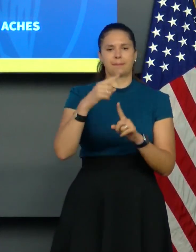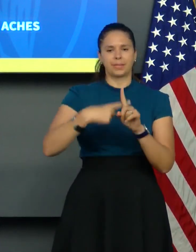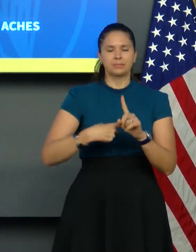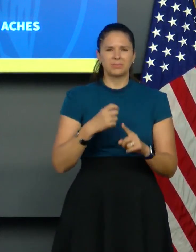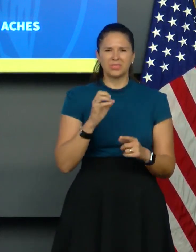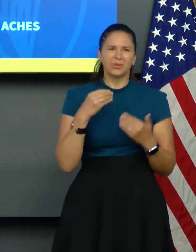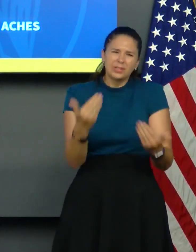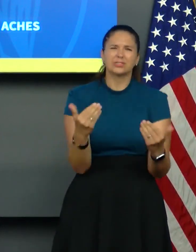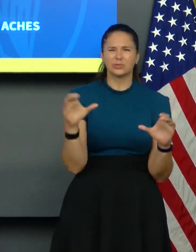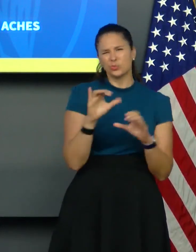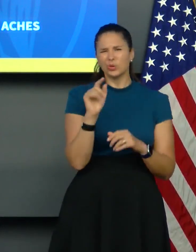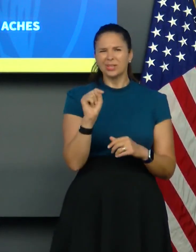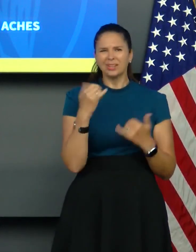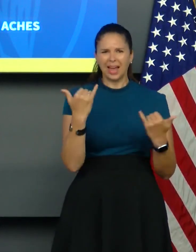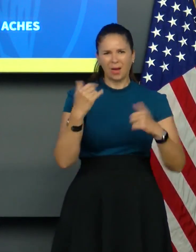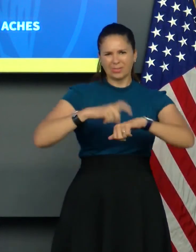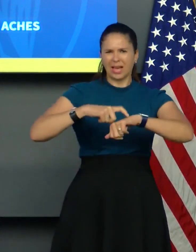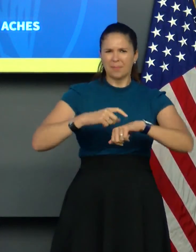So let's do it. The time is now.